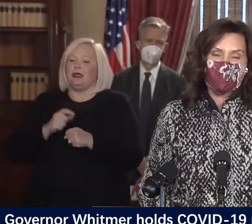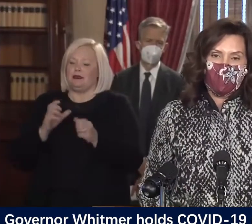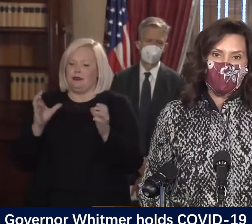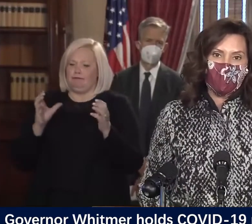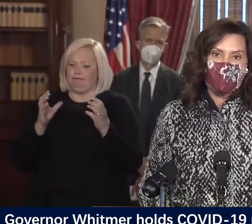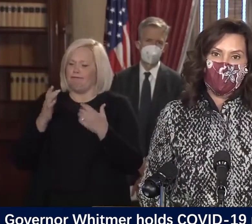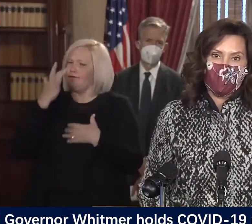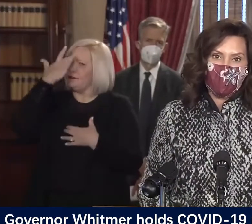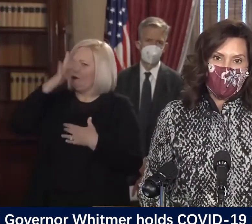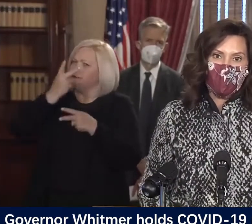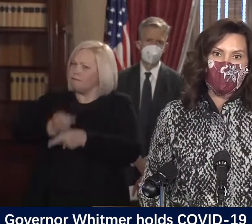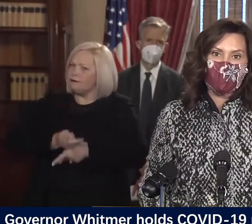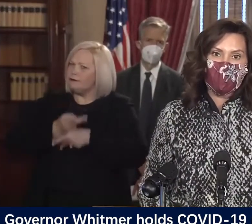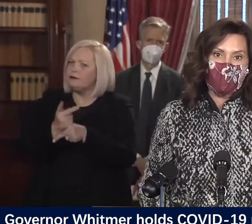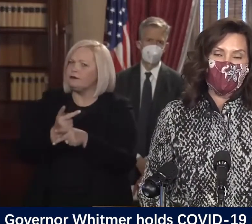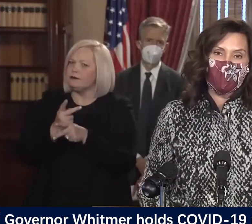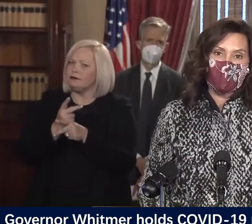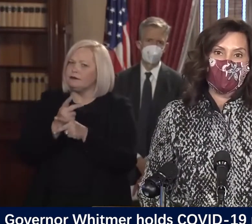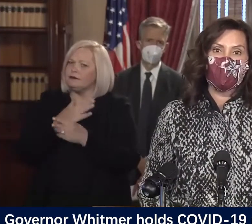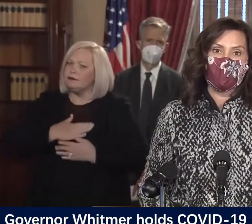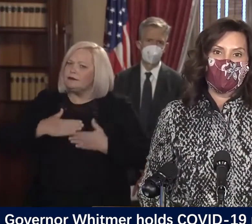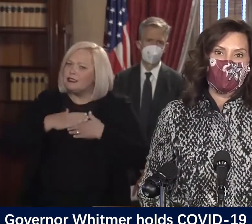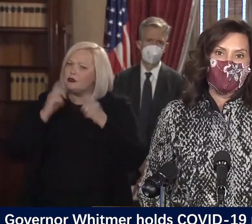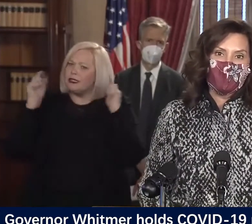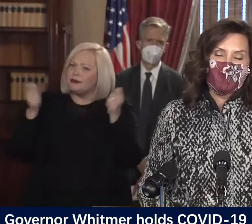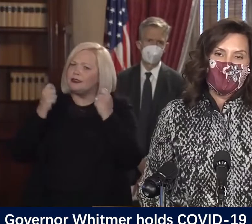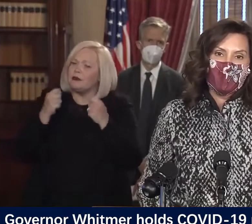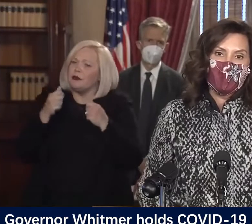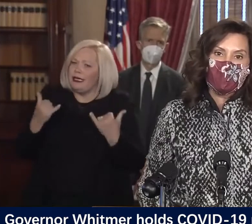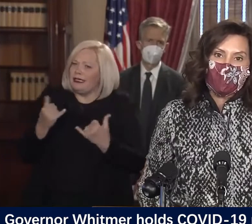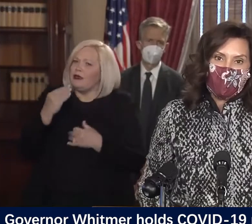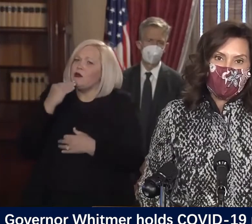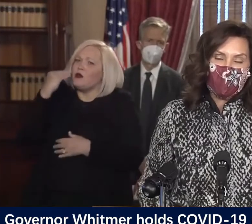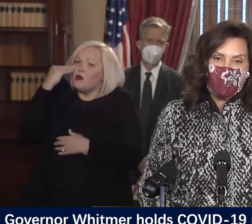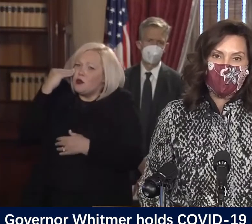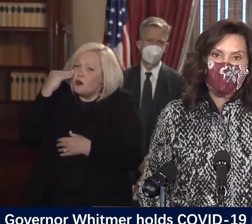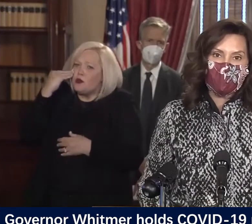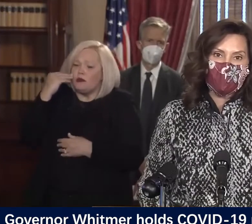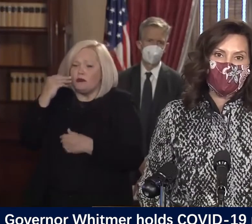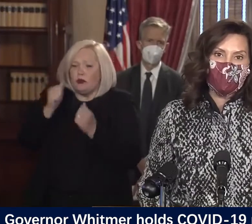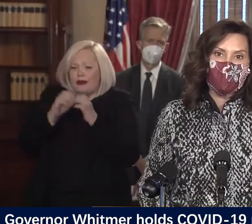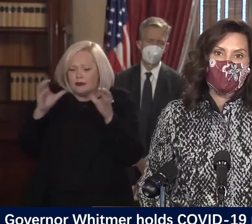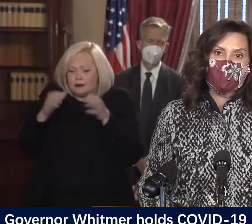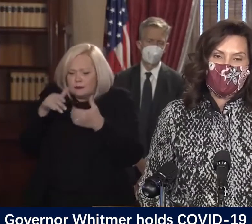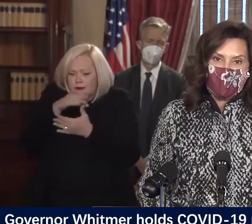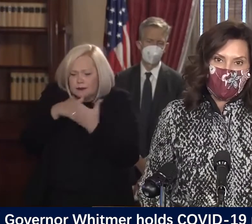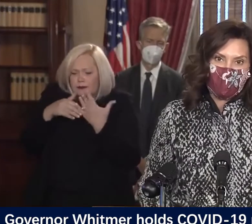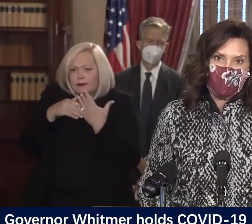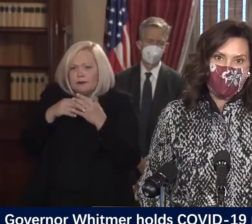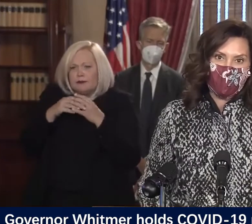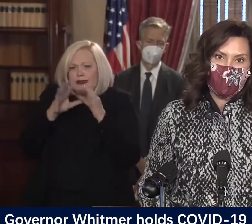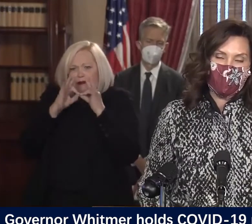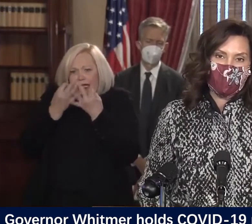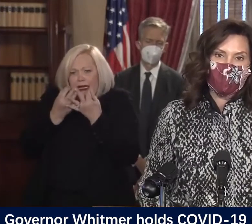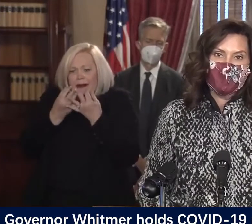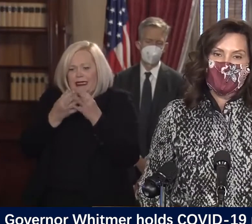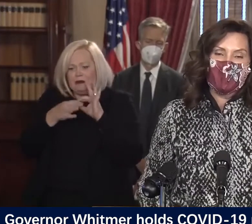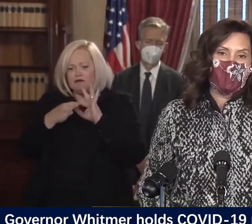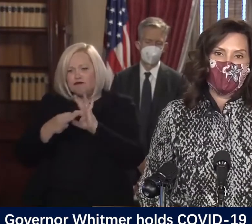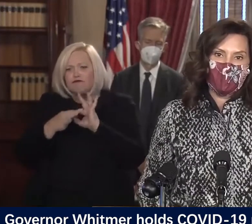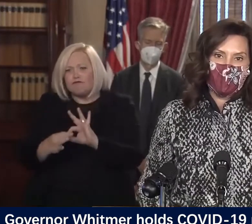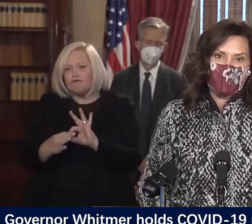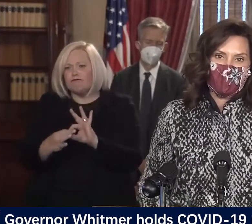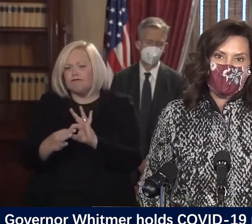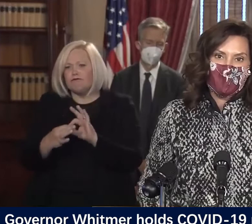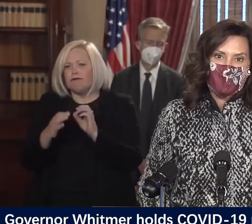be celebrating at home with the people with whom you live and taking efforts to stay connected to your family